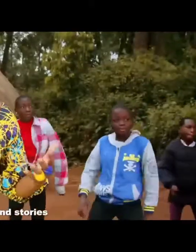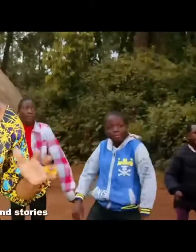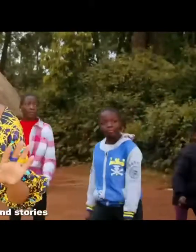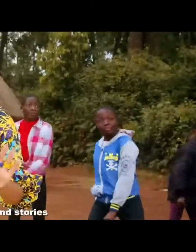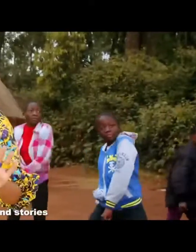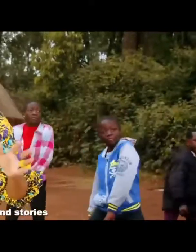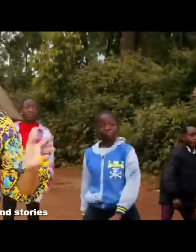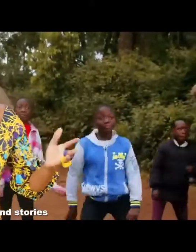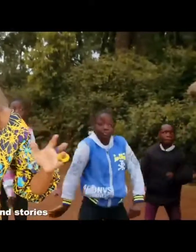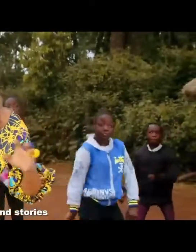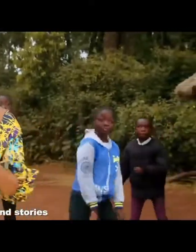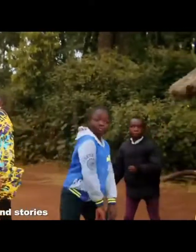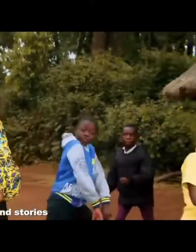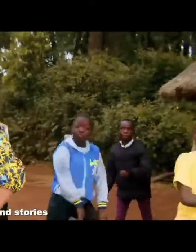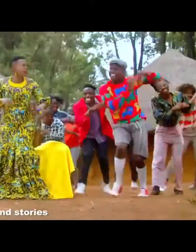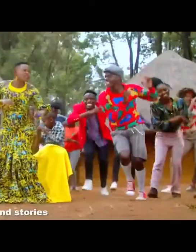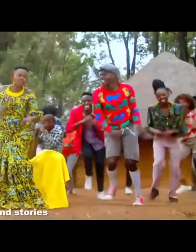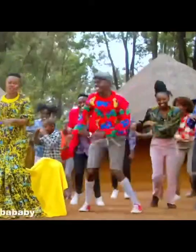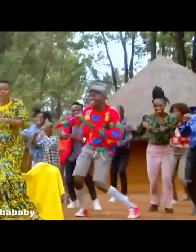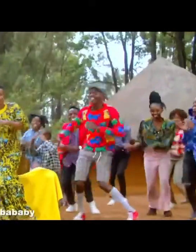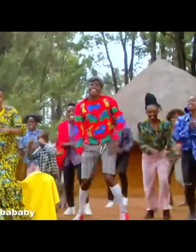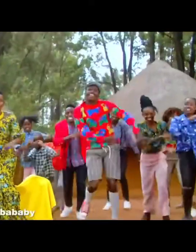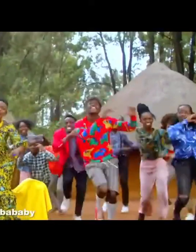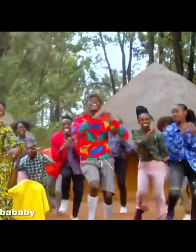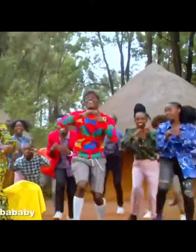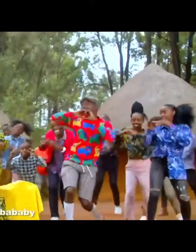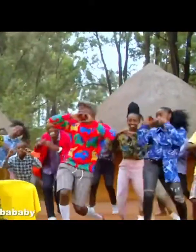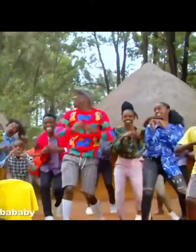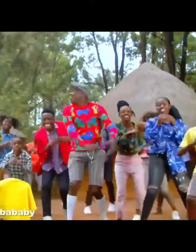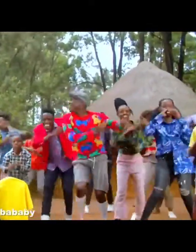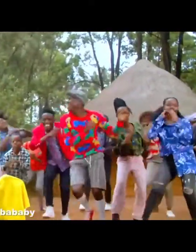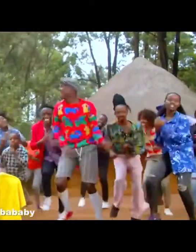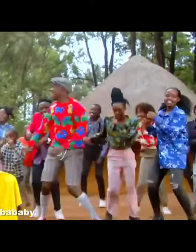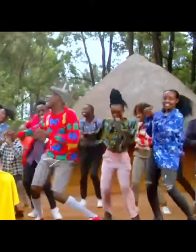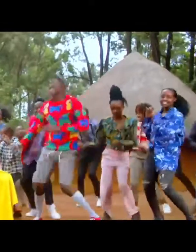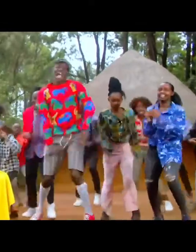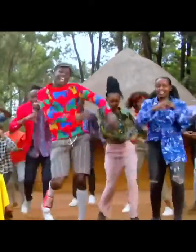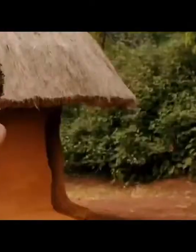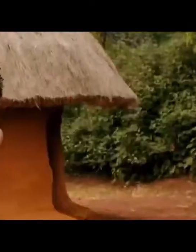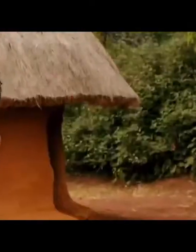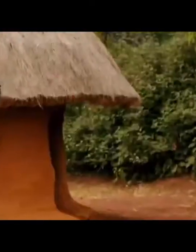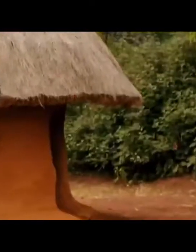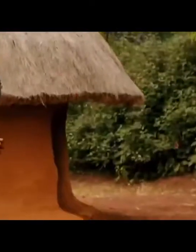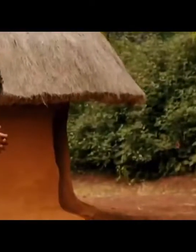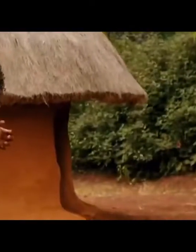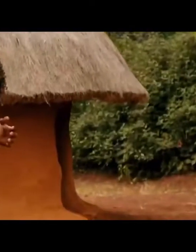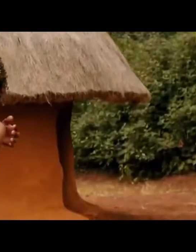Love, song, play and stories. Buja buja baby baby.